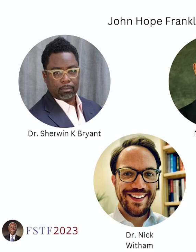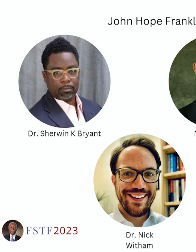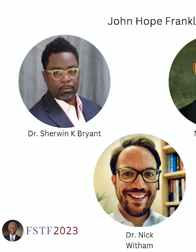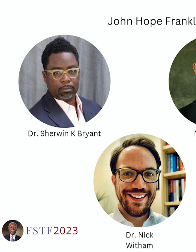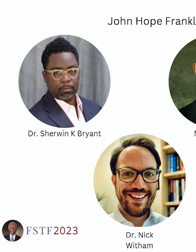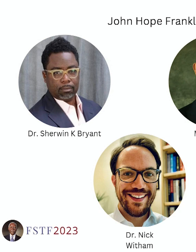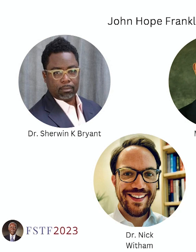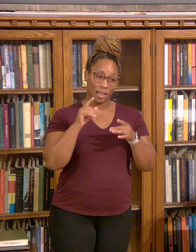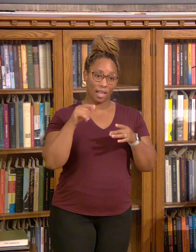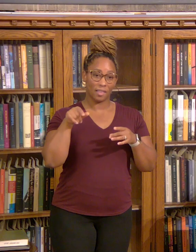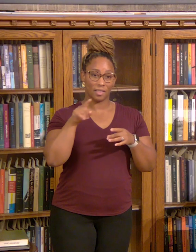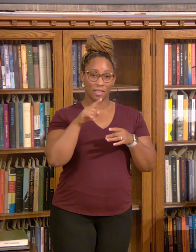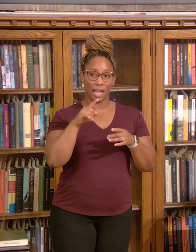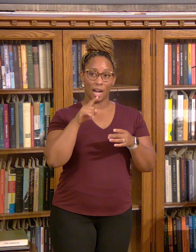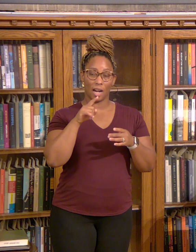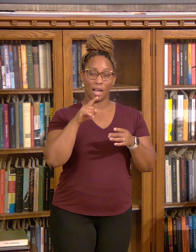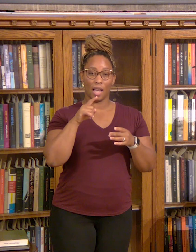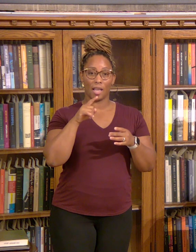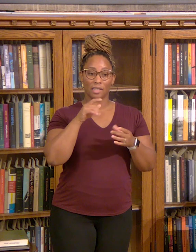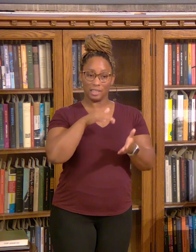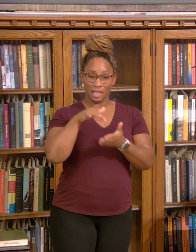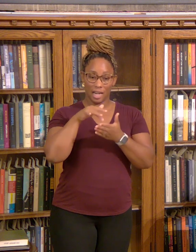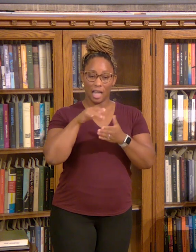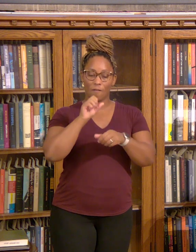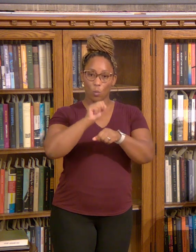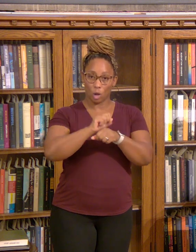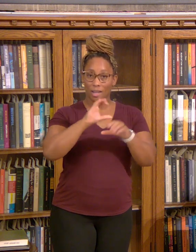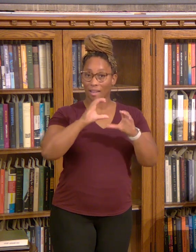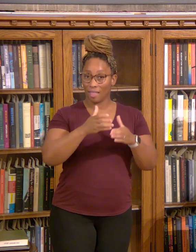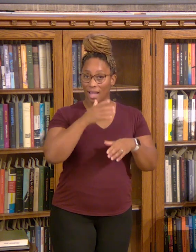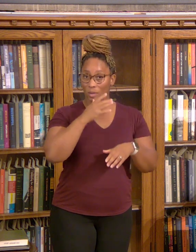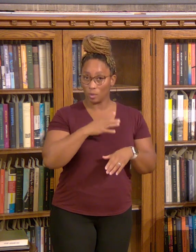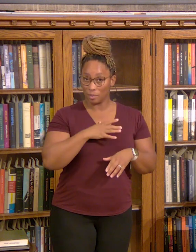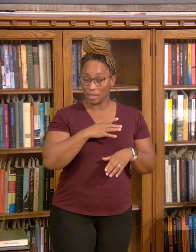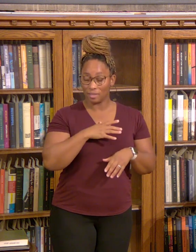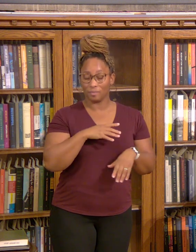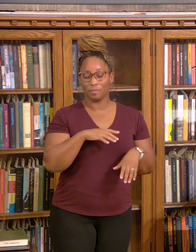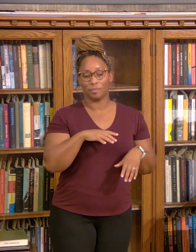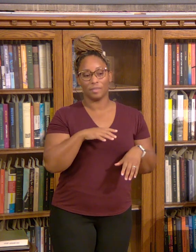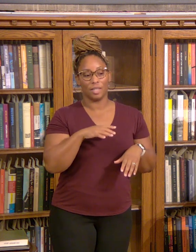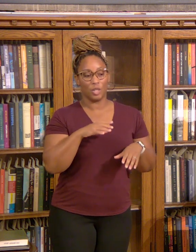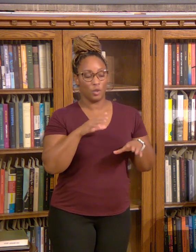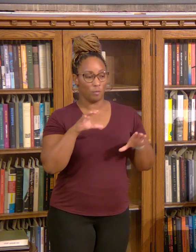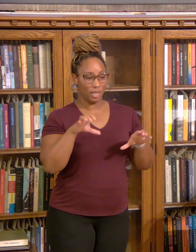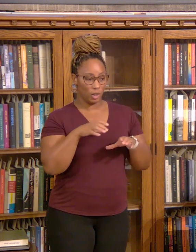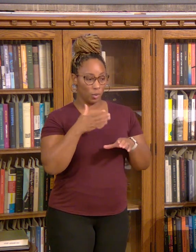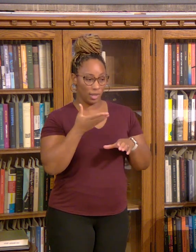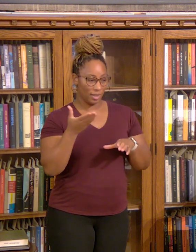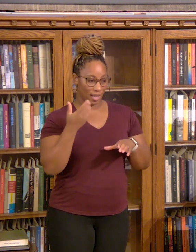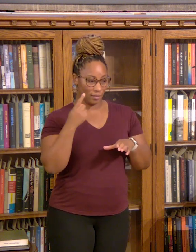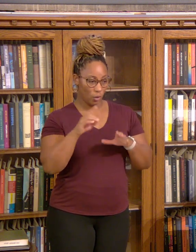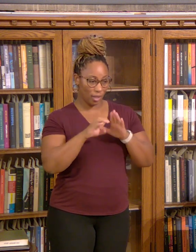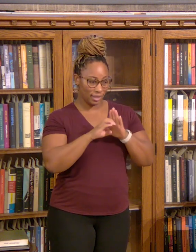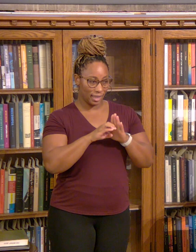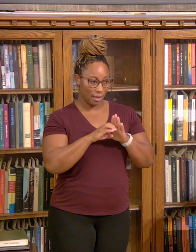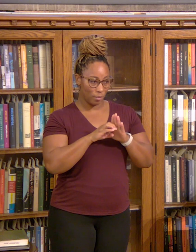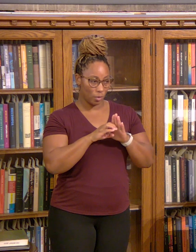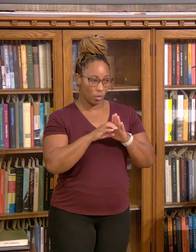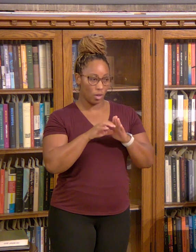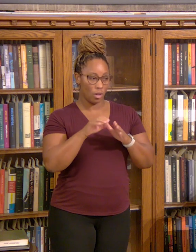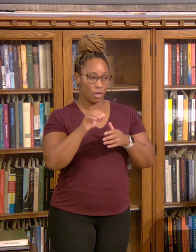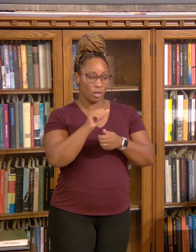mention to you that there have been studies of work workingclass women who have been doing things for example